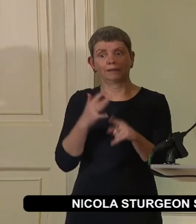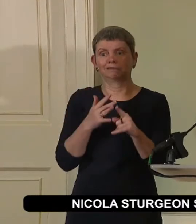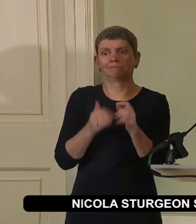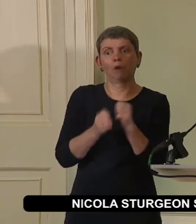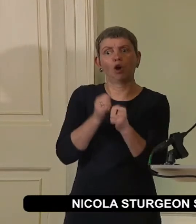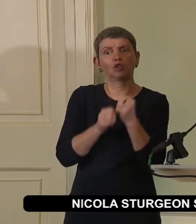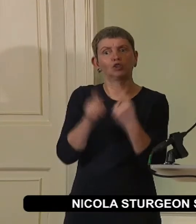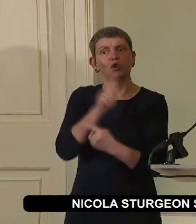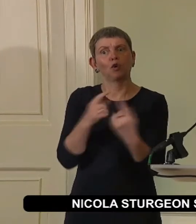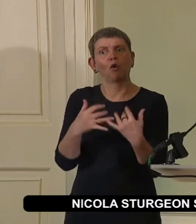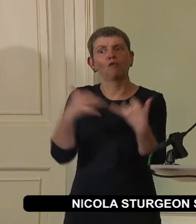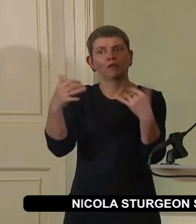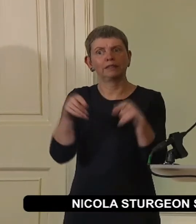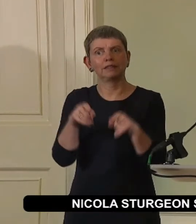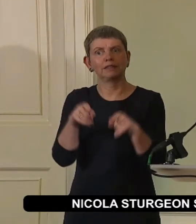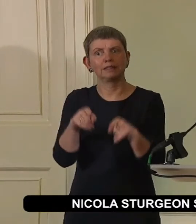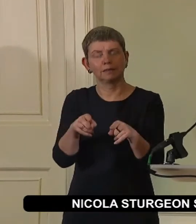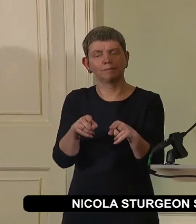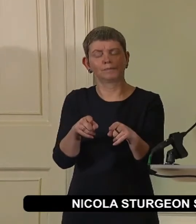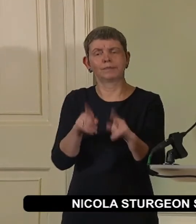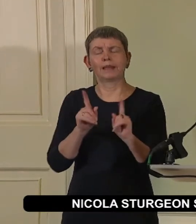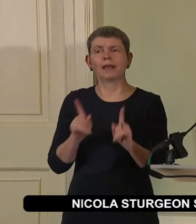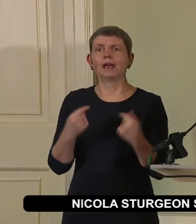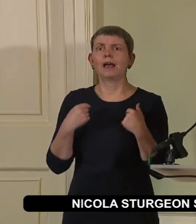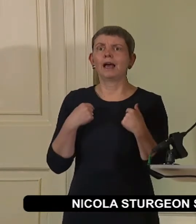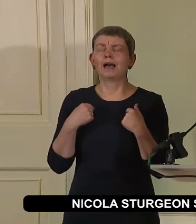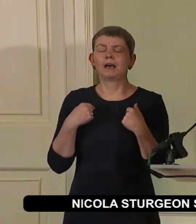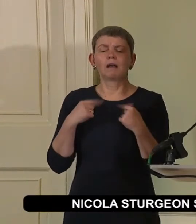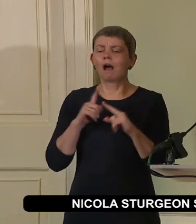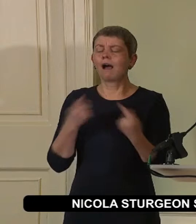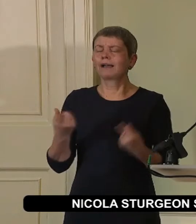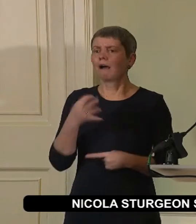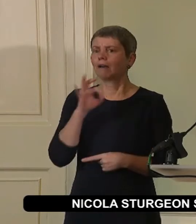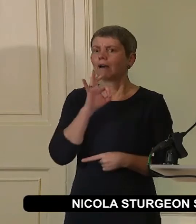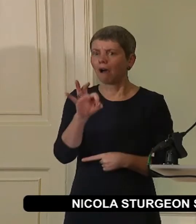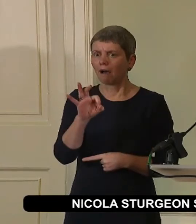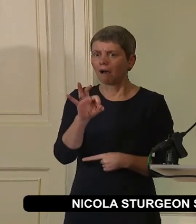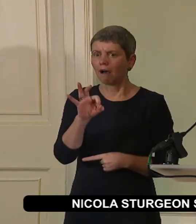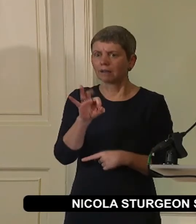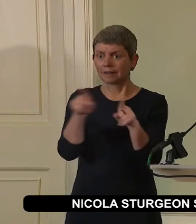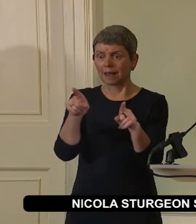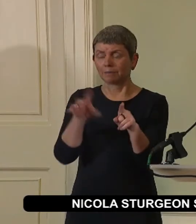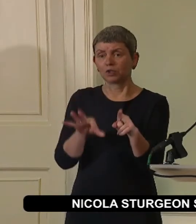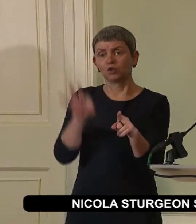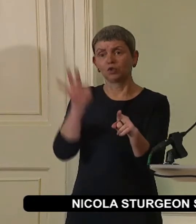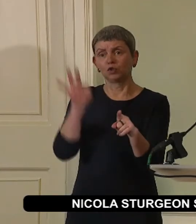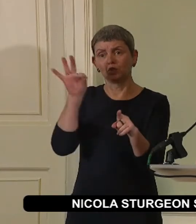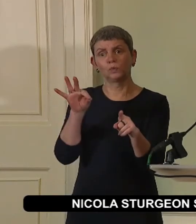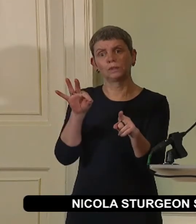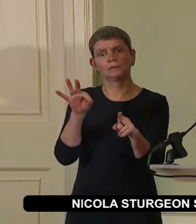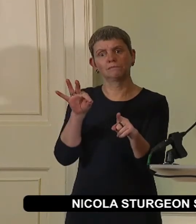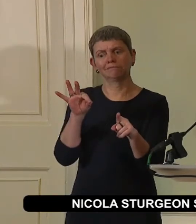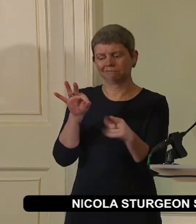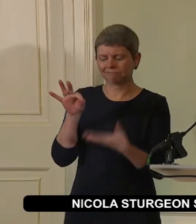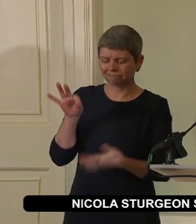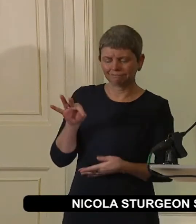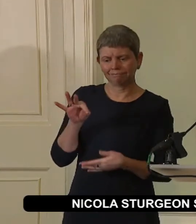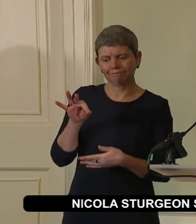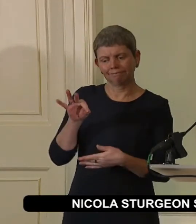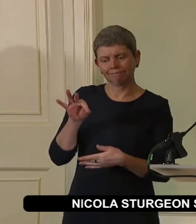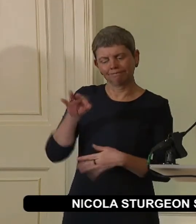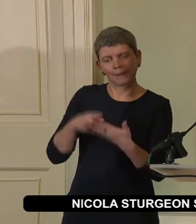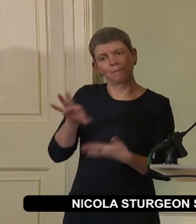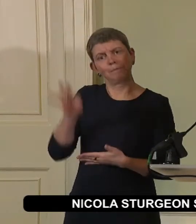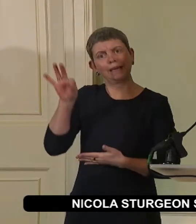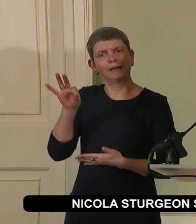month. And I cannot, in good conscience, ask the party to choose an option based on my judgment, whilst not